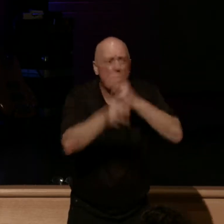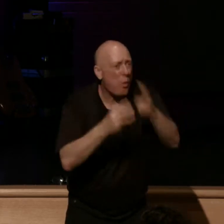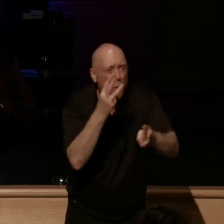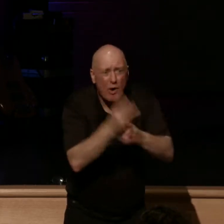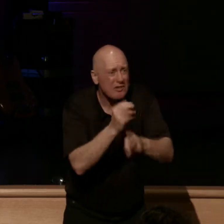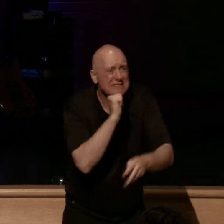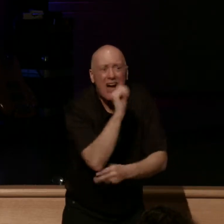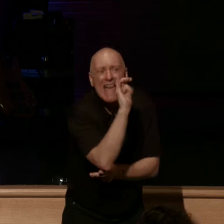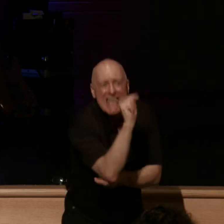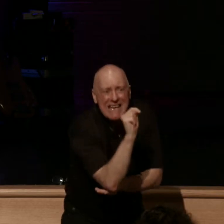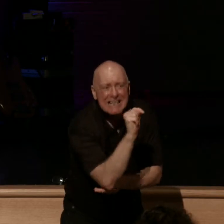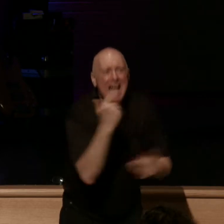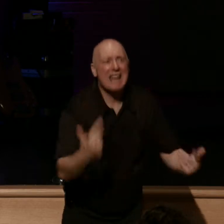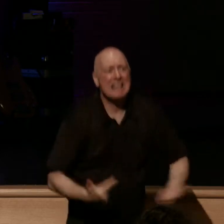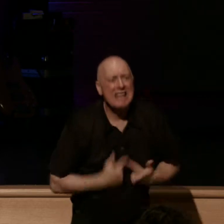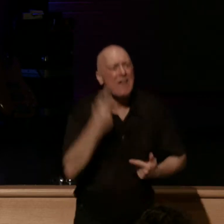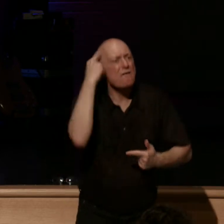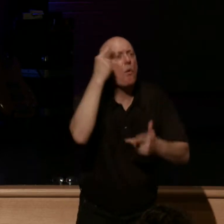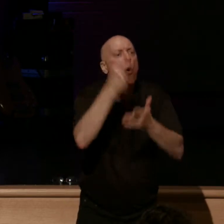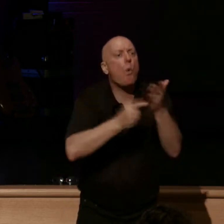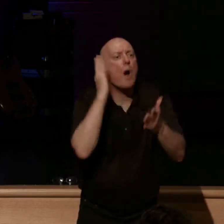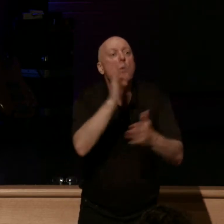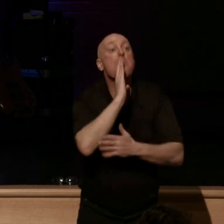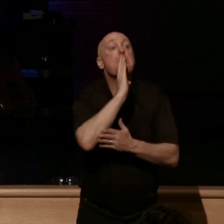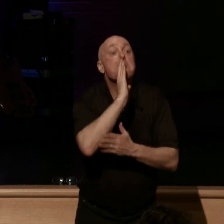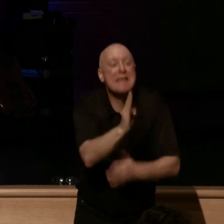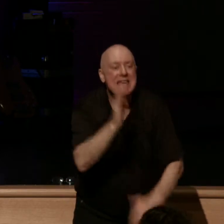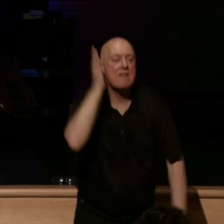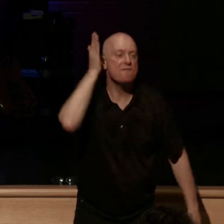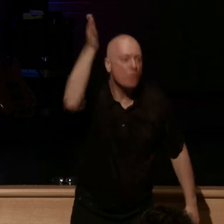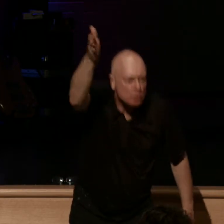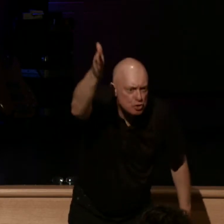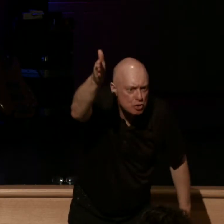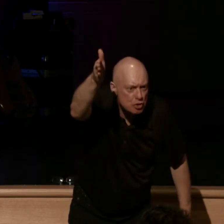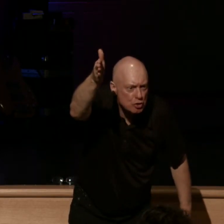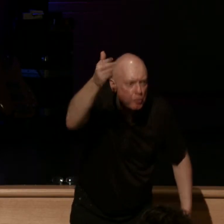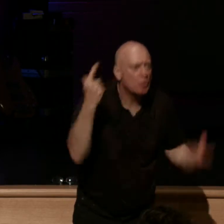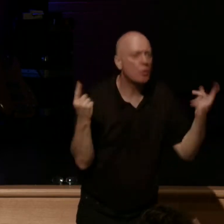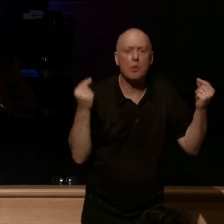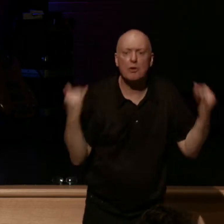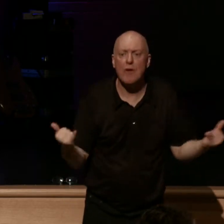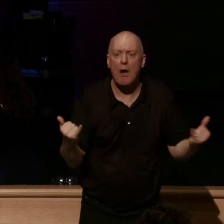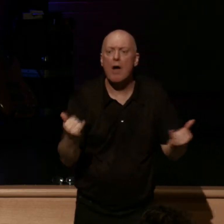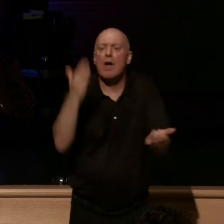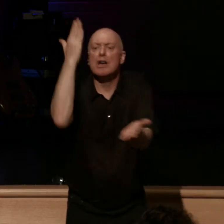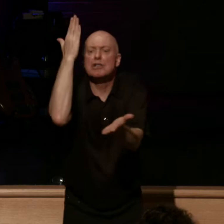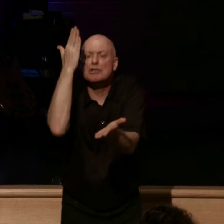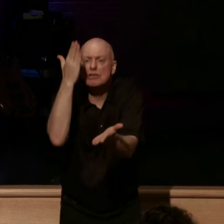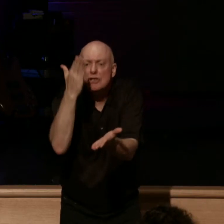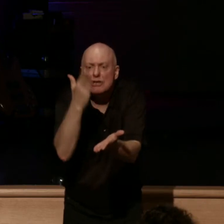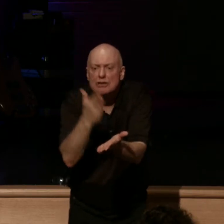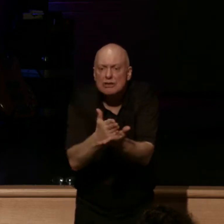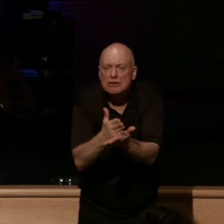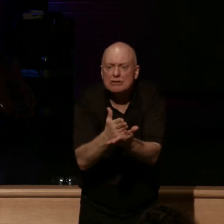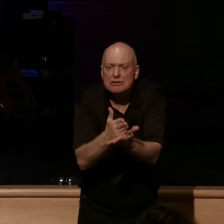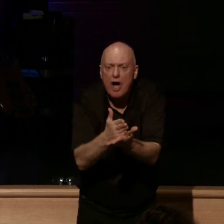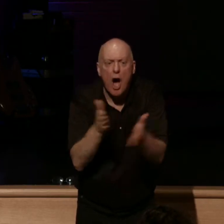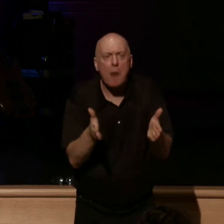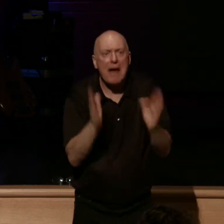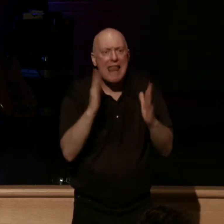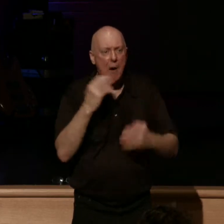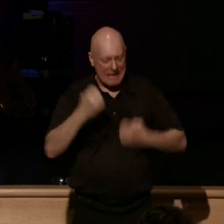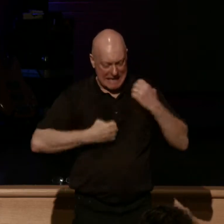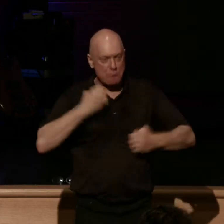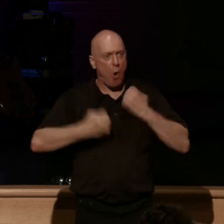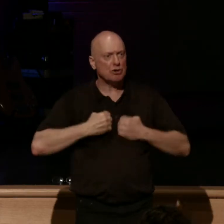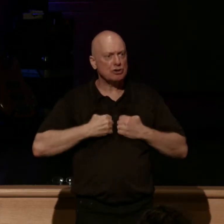all there is. Live for what will be, right? So what do we do now? Stop letting and allowing our